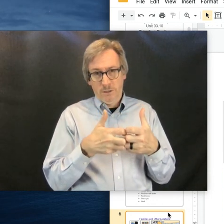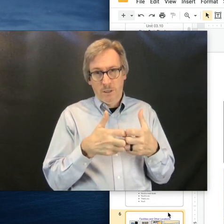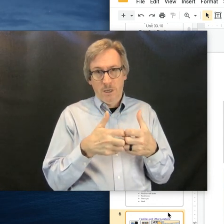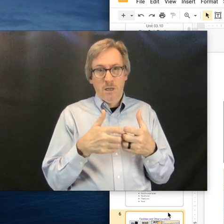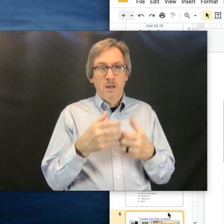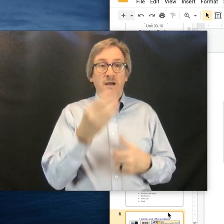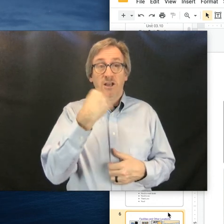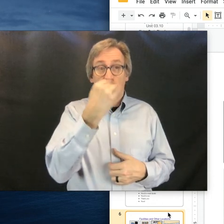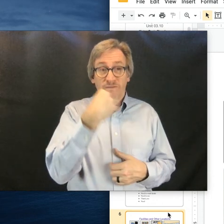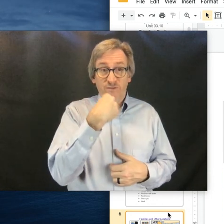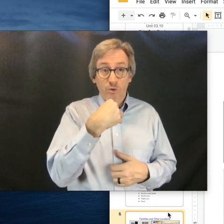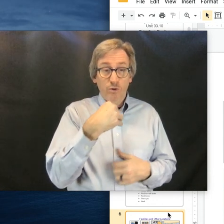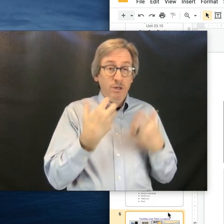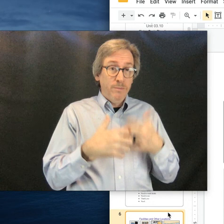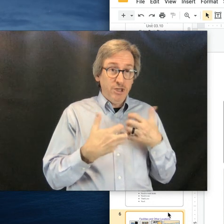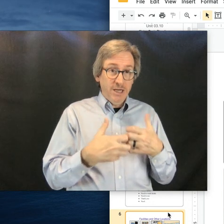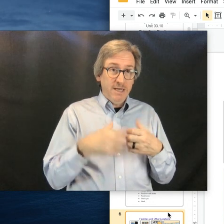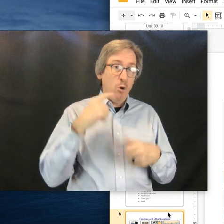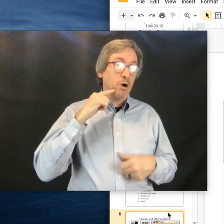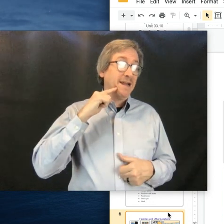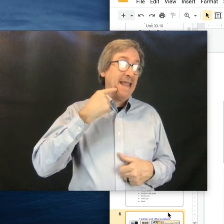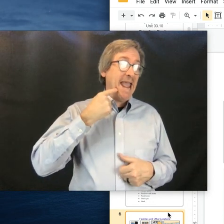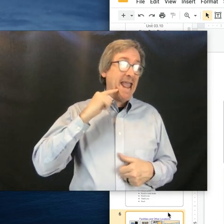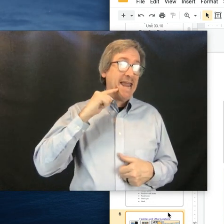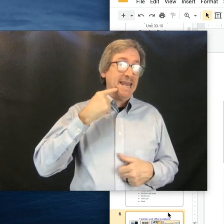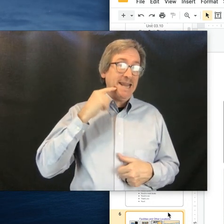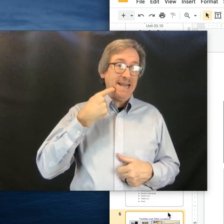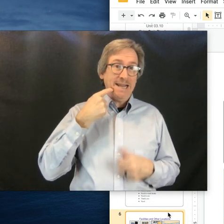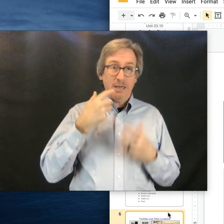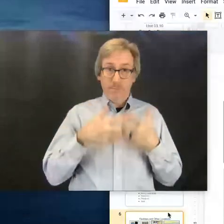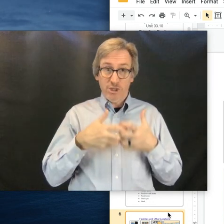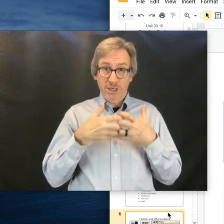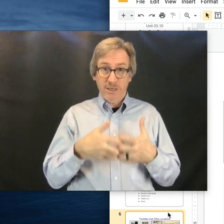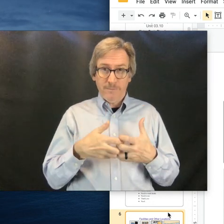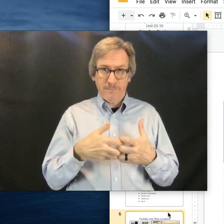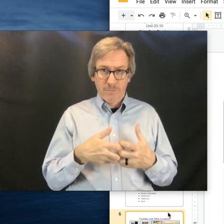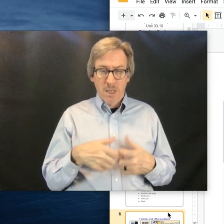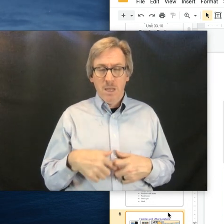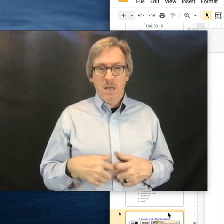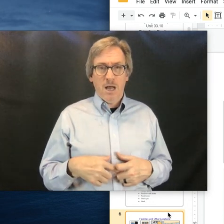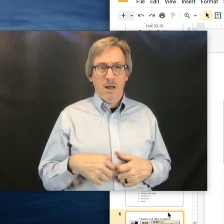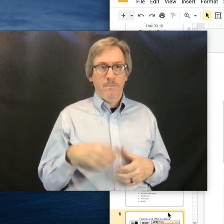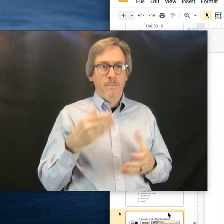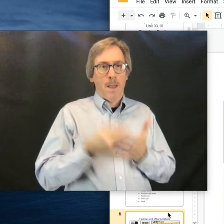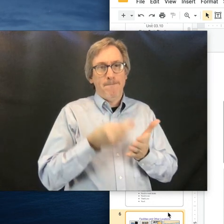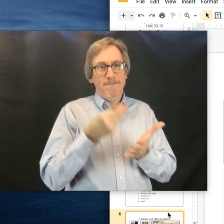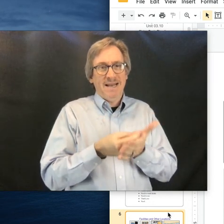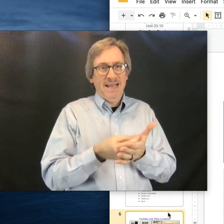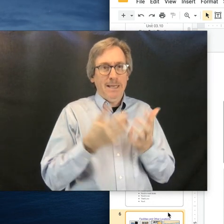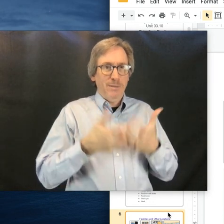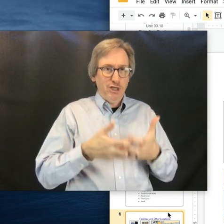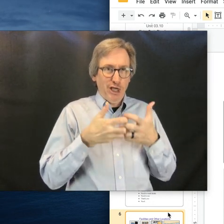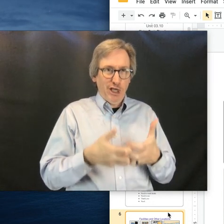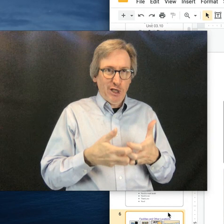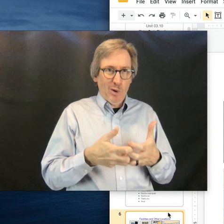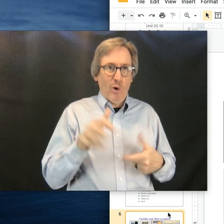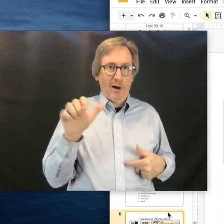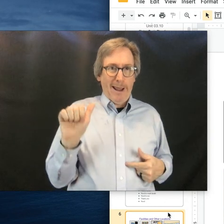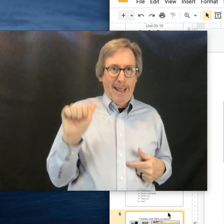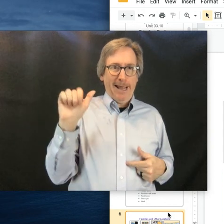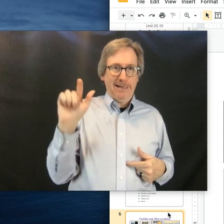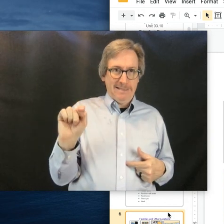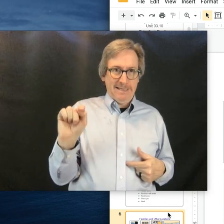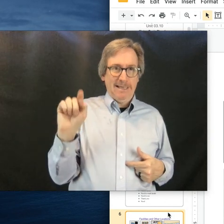machine. Food machine or candy machine. Money machine